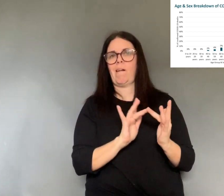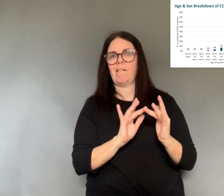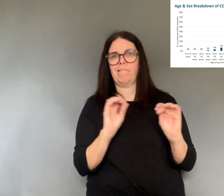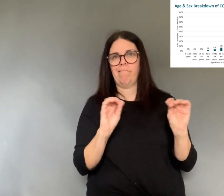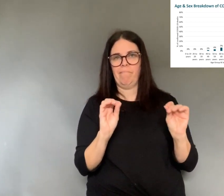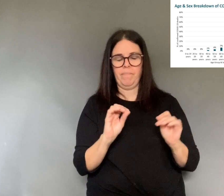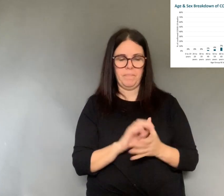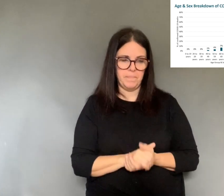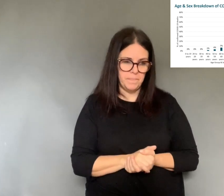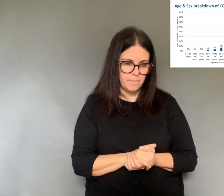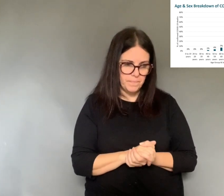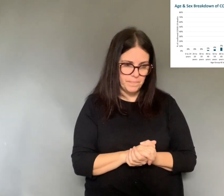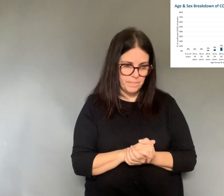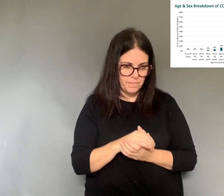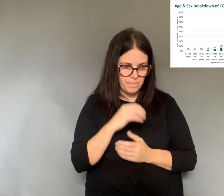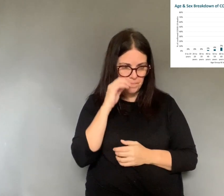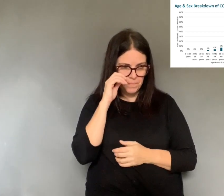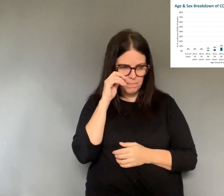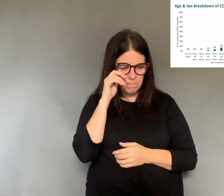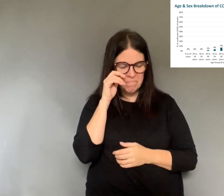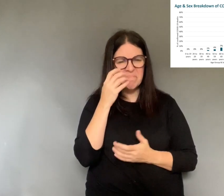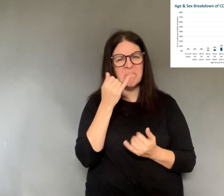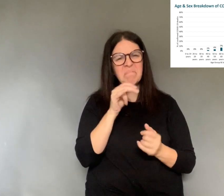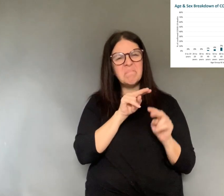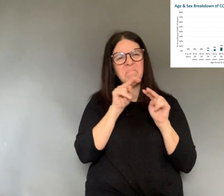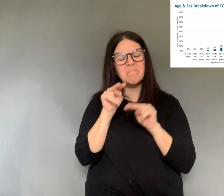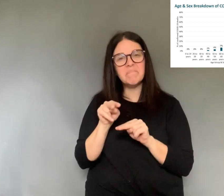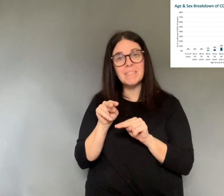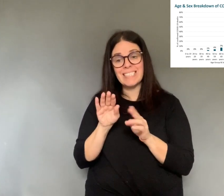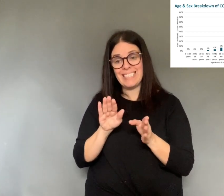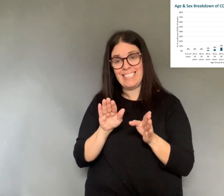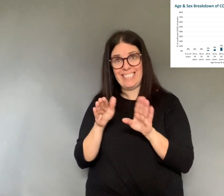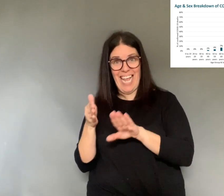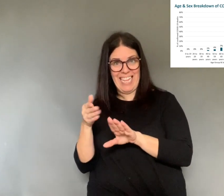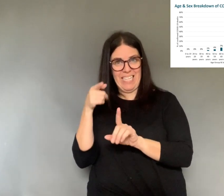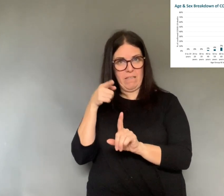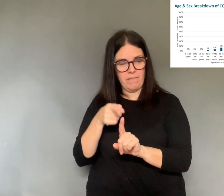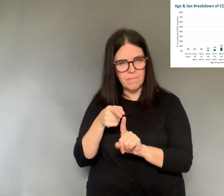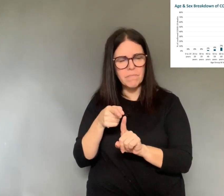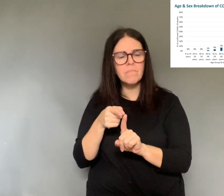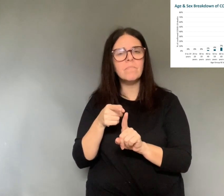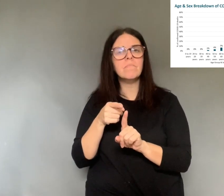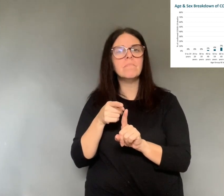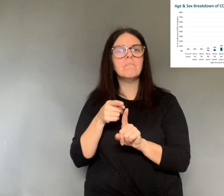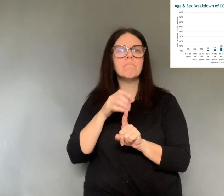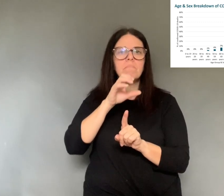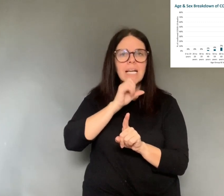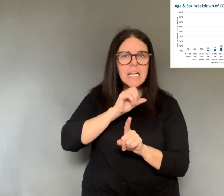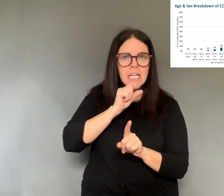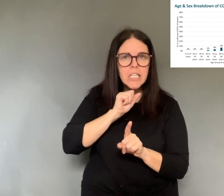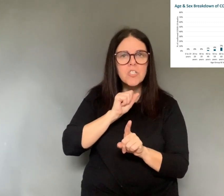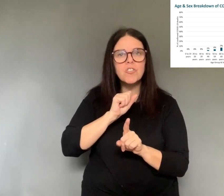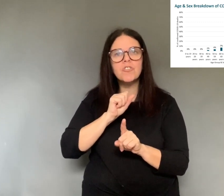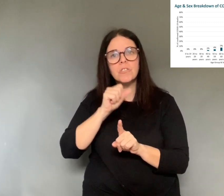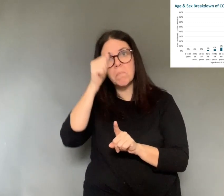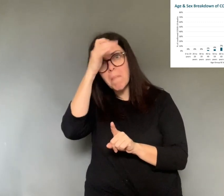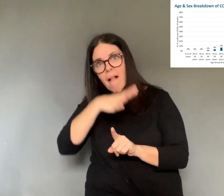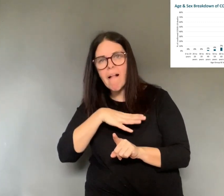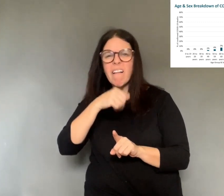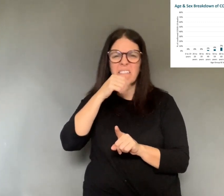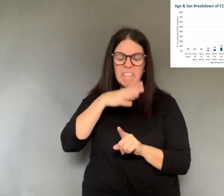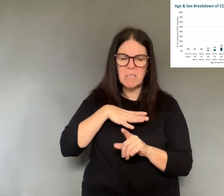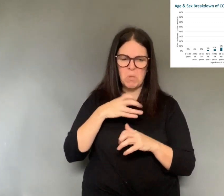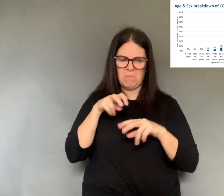So looking at the age and sex breakdown of COVID-19 deaths in our community, and we can see that majority of the death happened